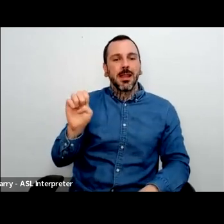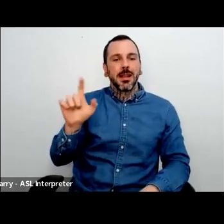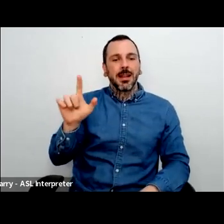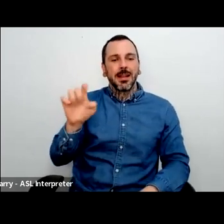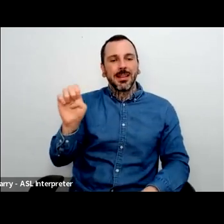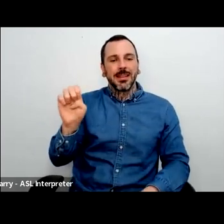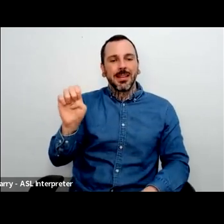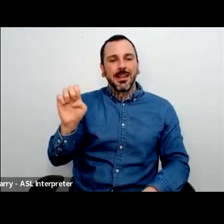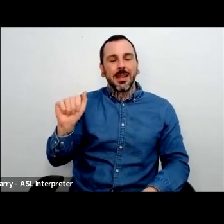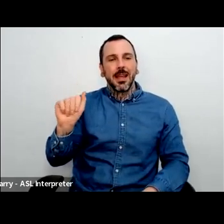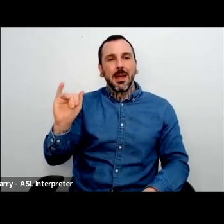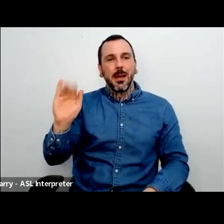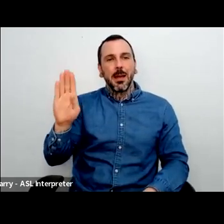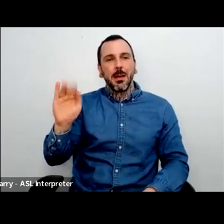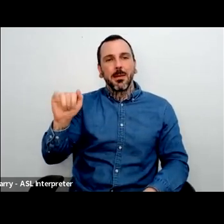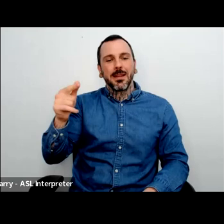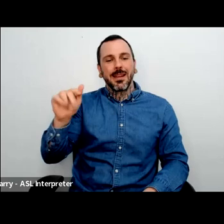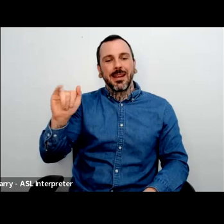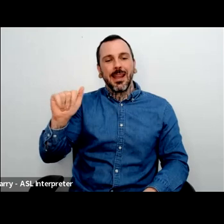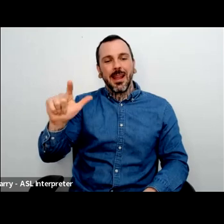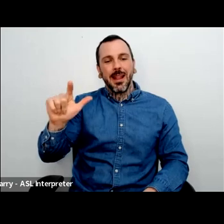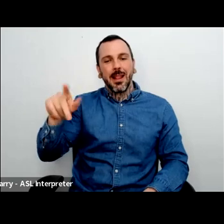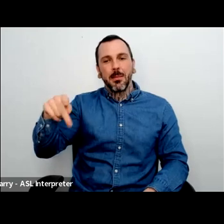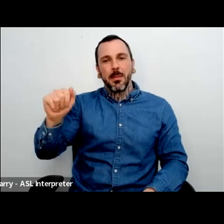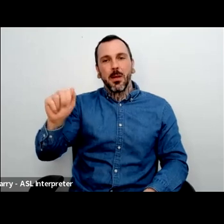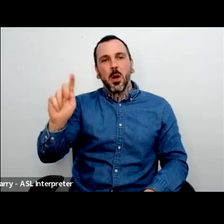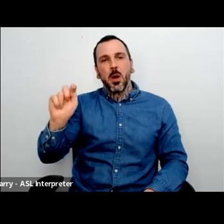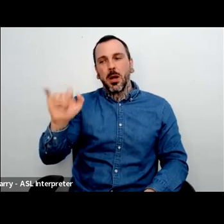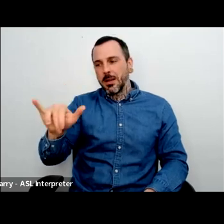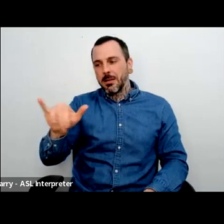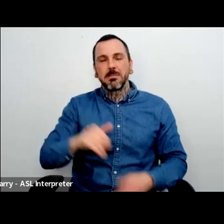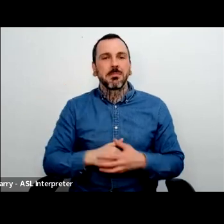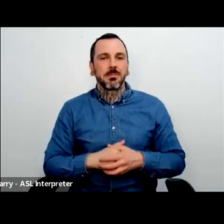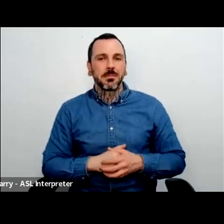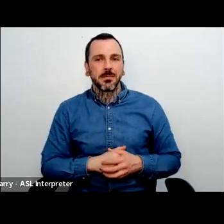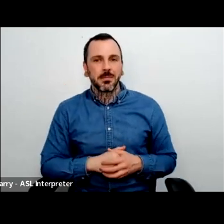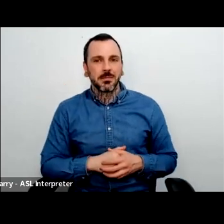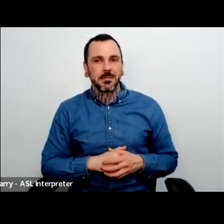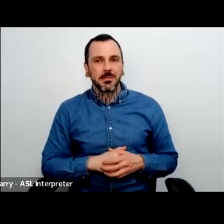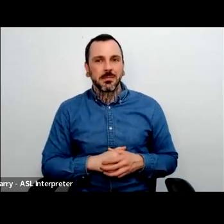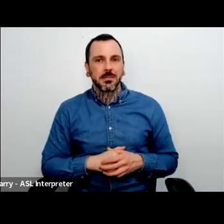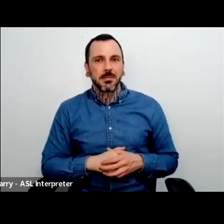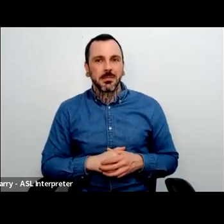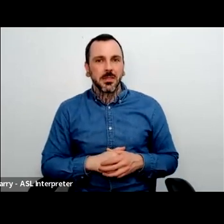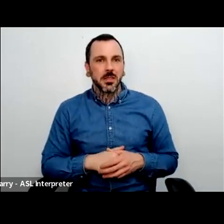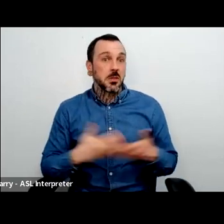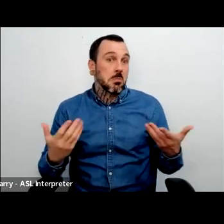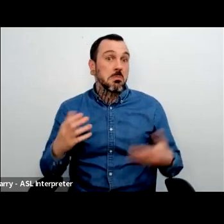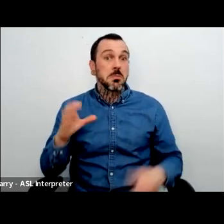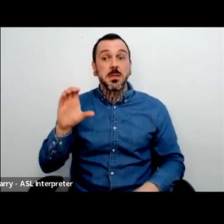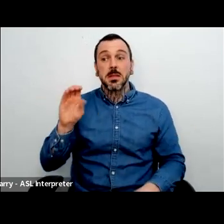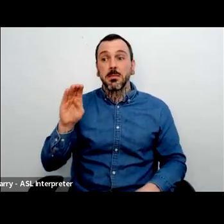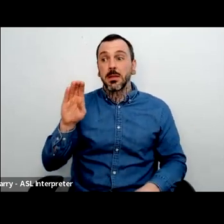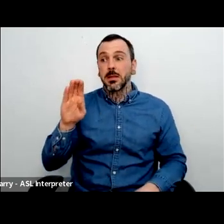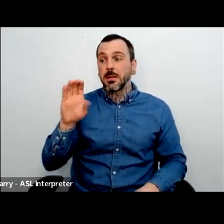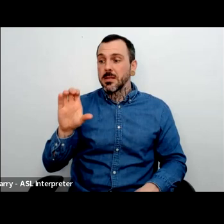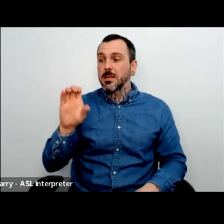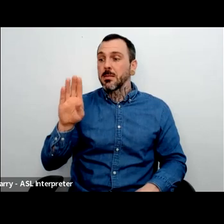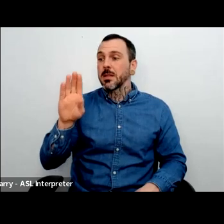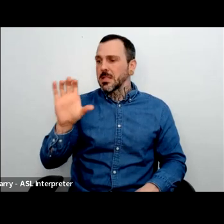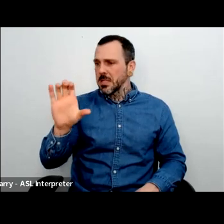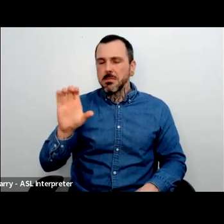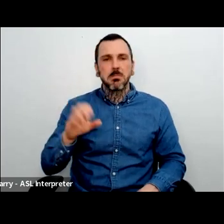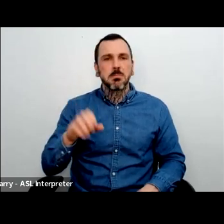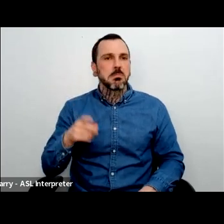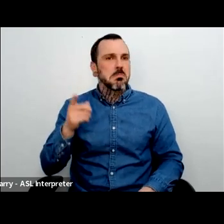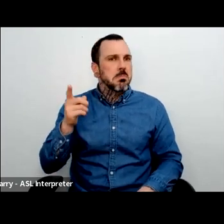see the theater because I want to see this live. So I don't understand why, for example, at the Fringe, why the CBC isn't the most popular show, original